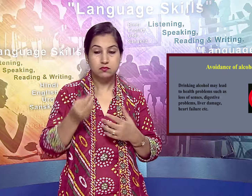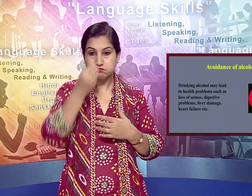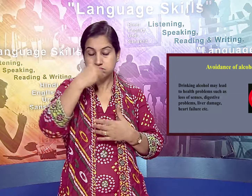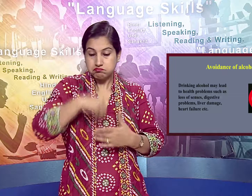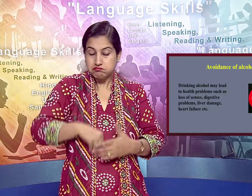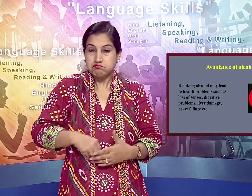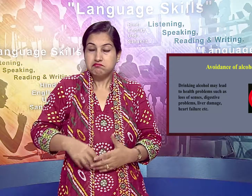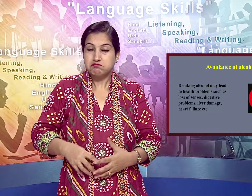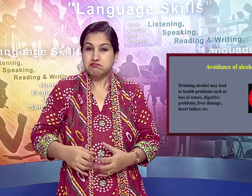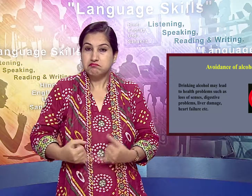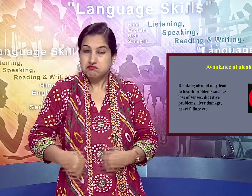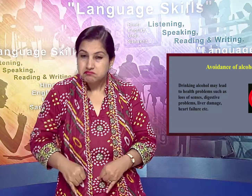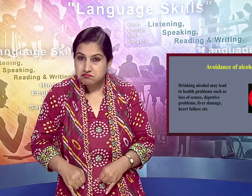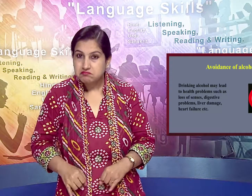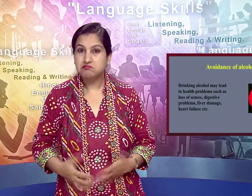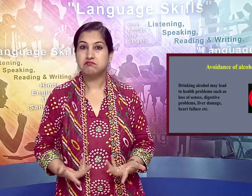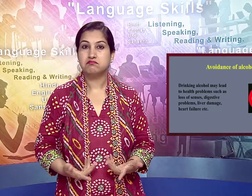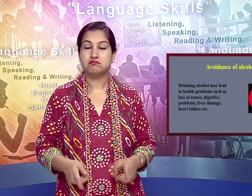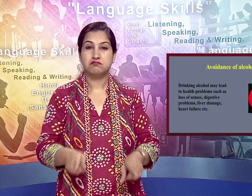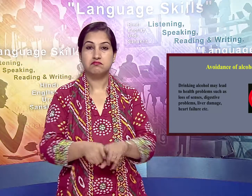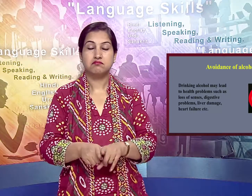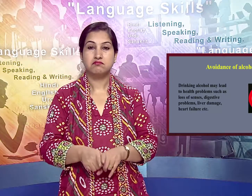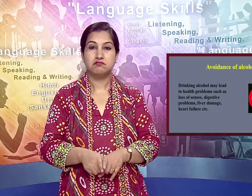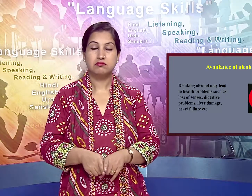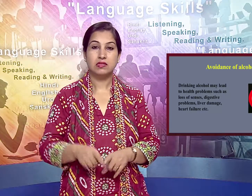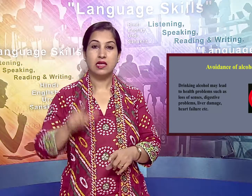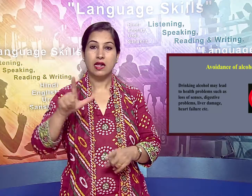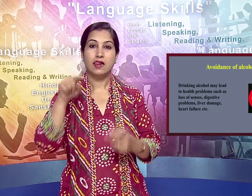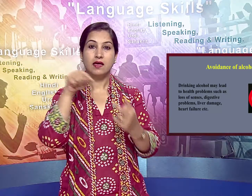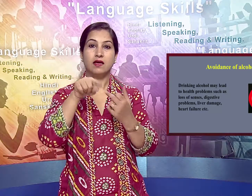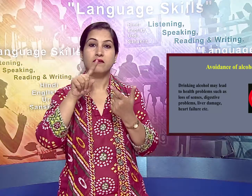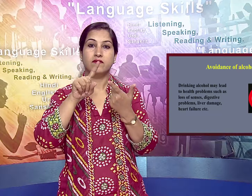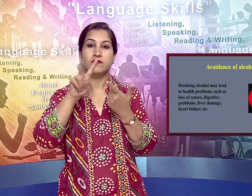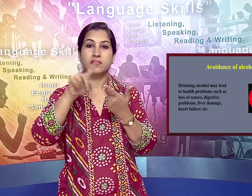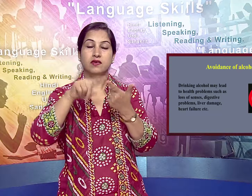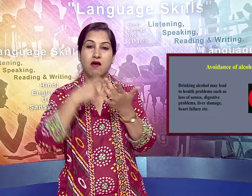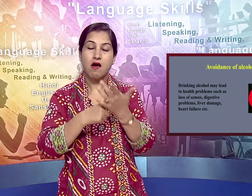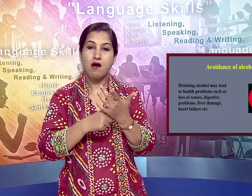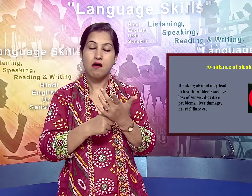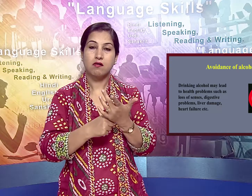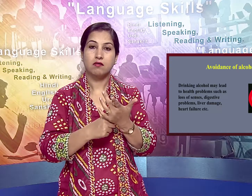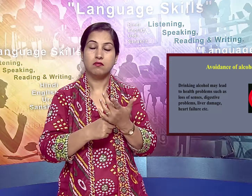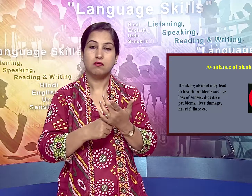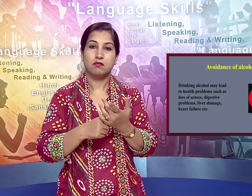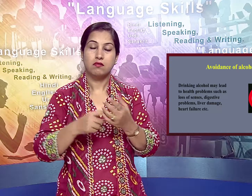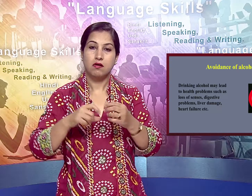digestive problems, liver damage, heart failure,